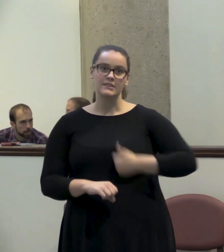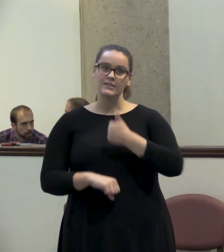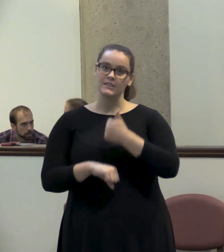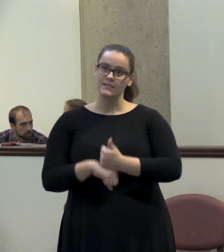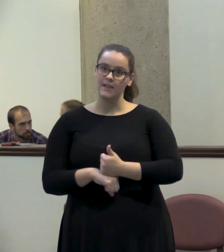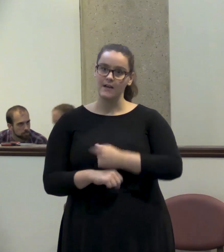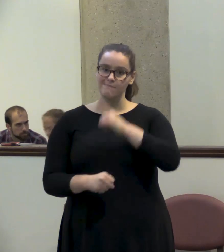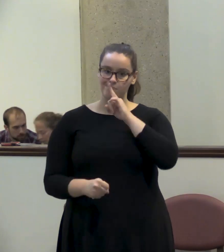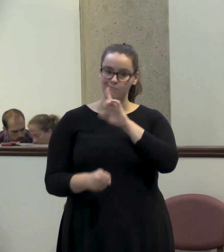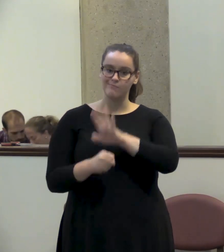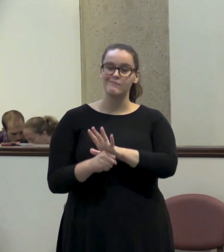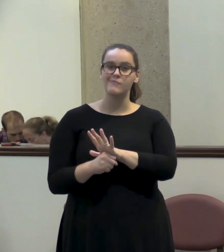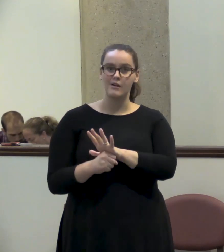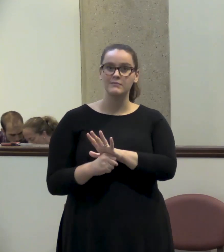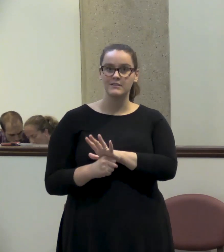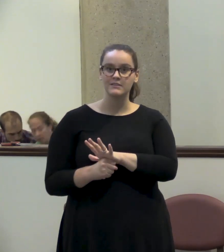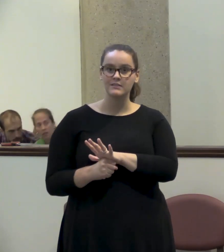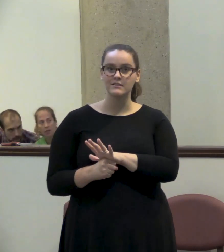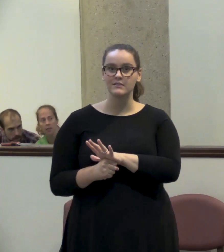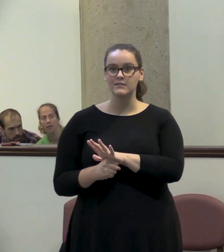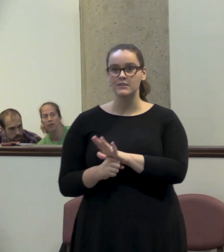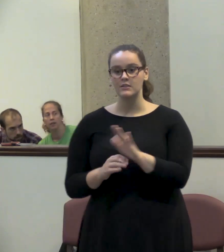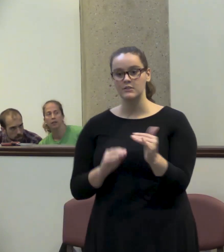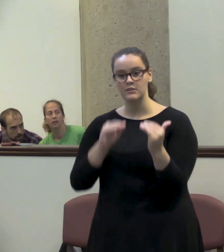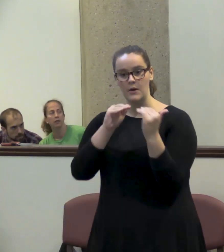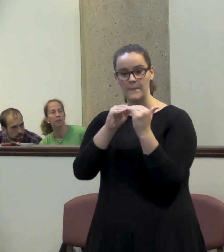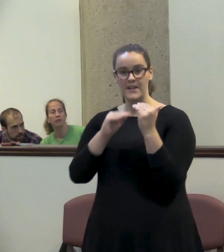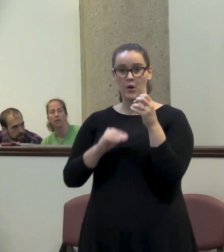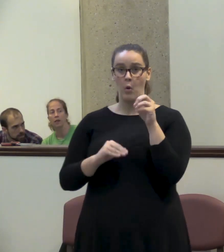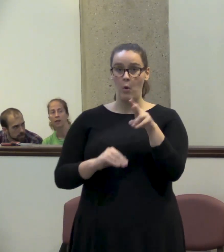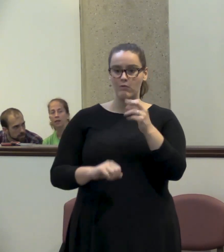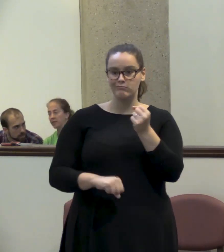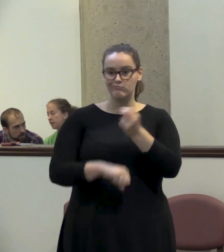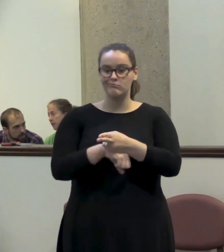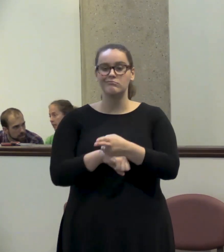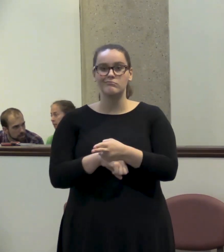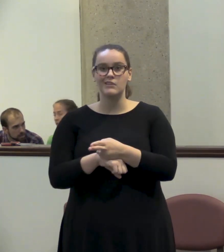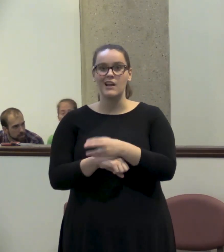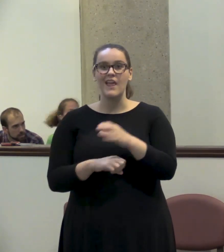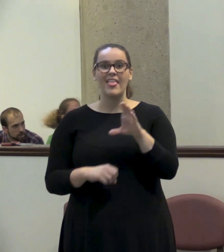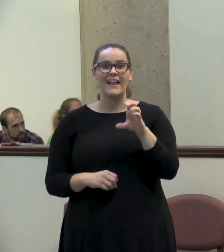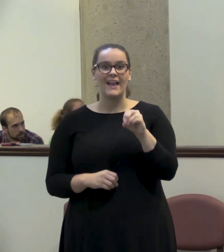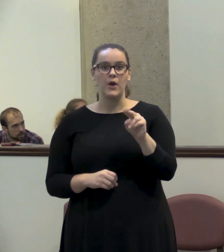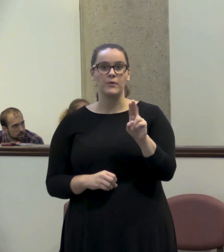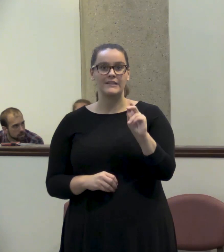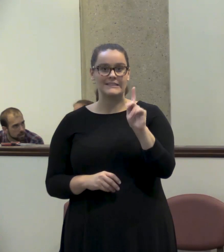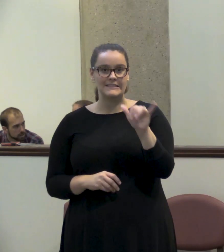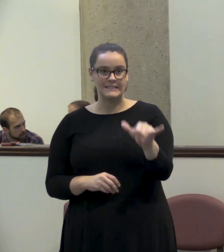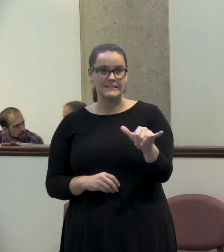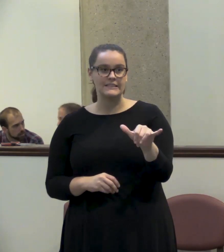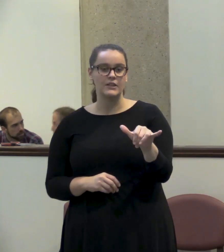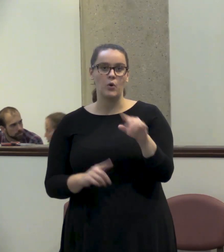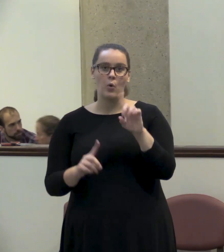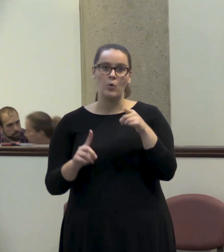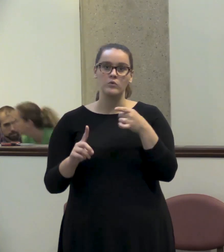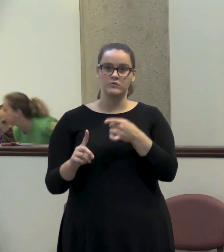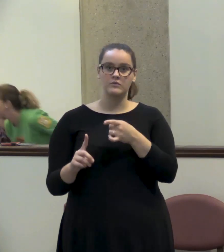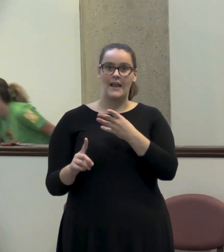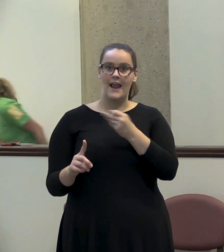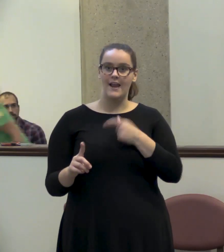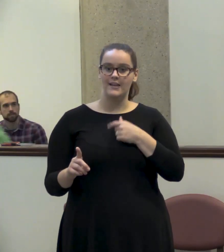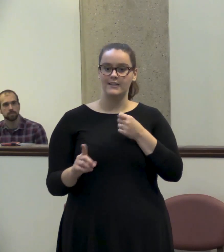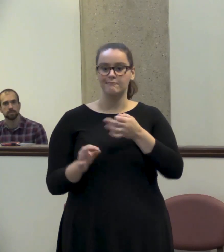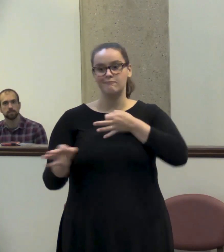or beat the county resolution goals and describe their specific faith's bases for their